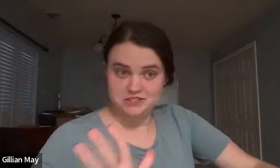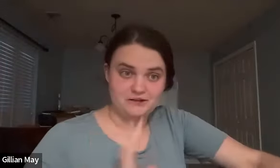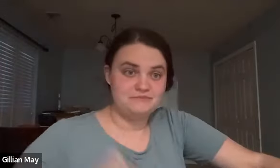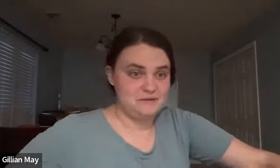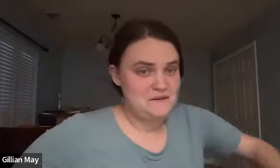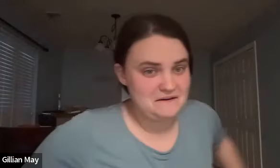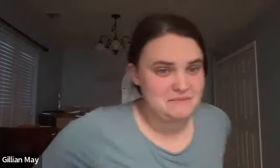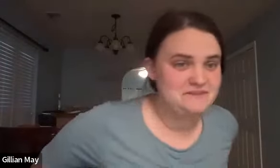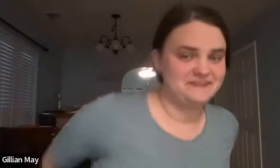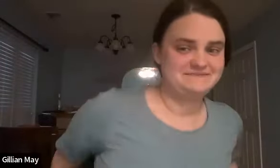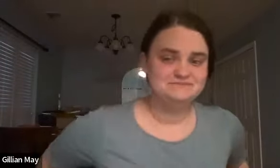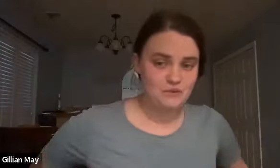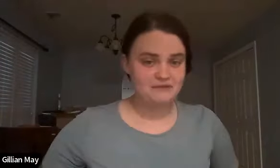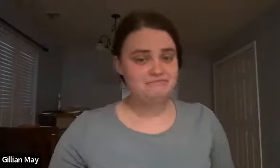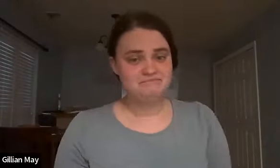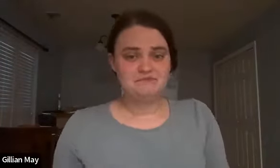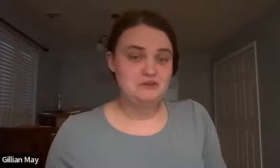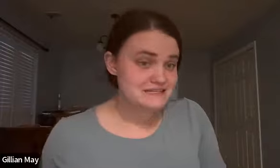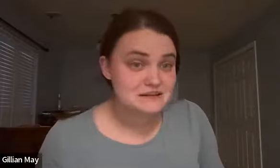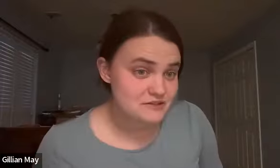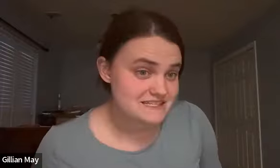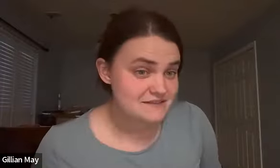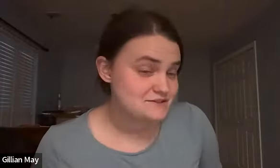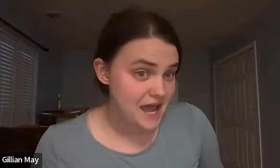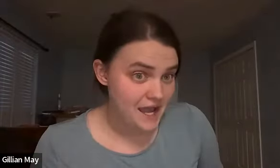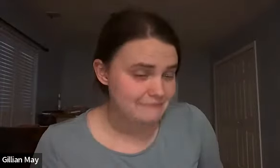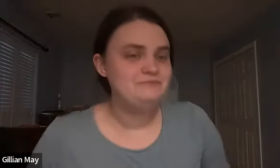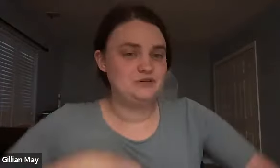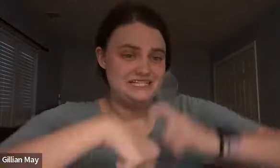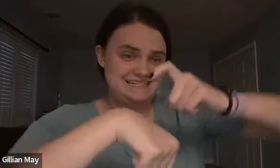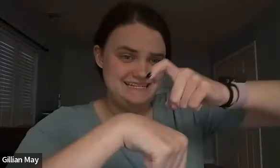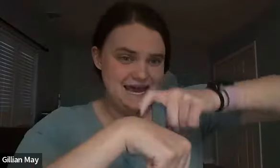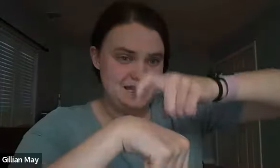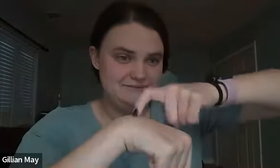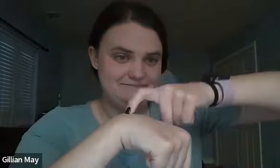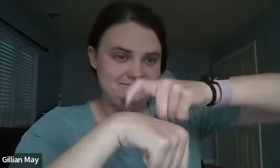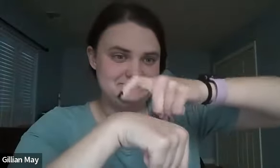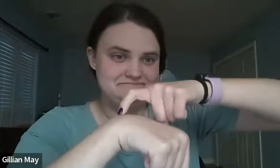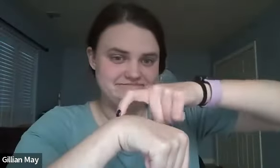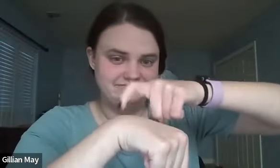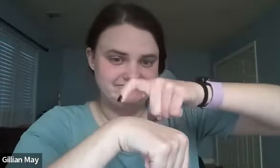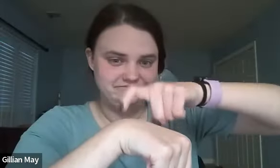y'all, but all right, perfect. Well, you guys now know the sign for time, which is time.